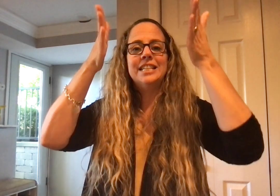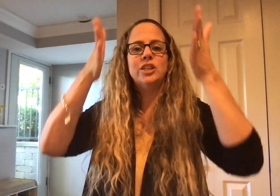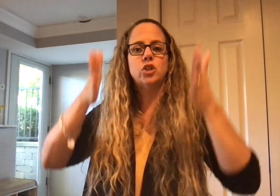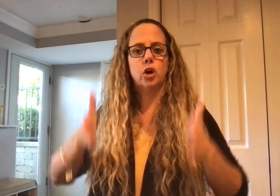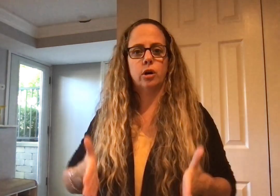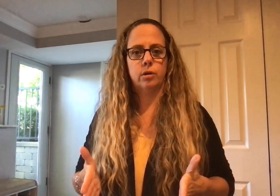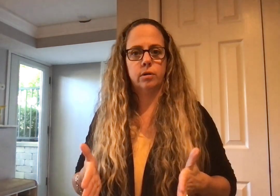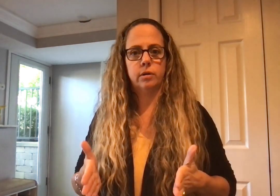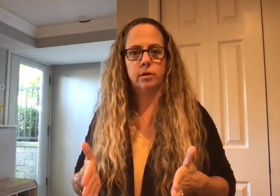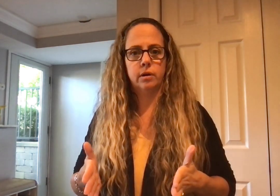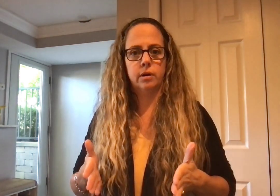teacher.